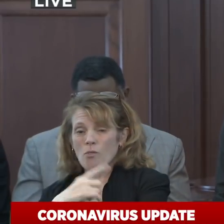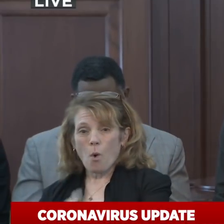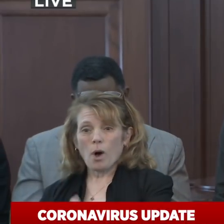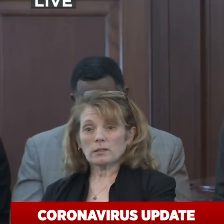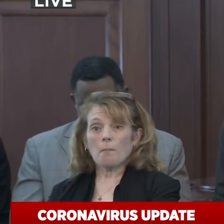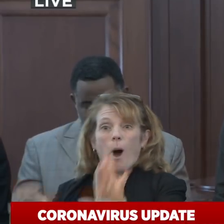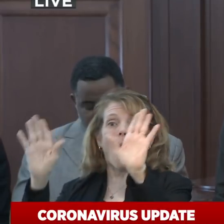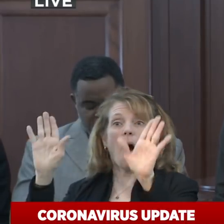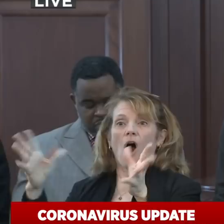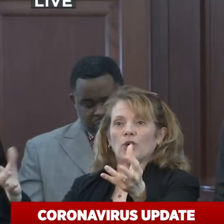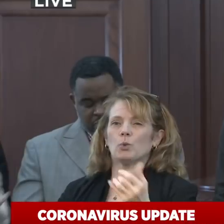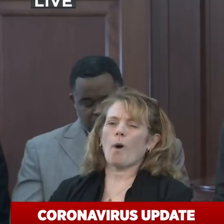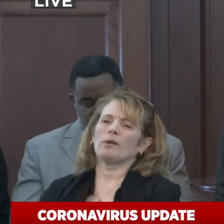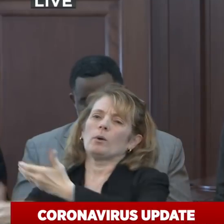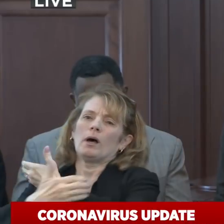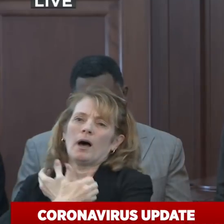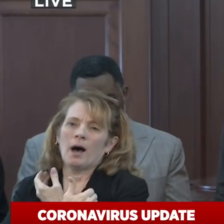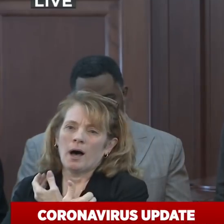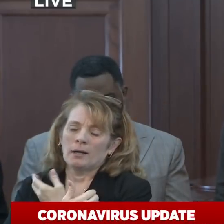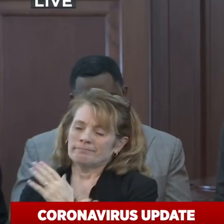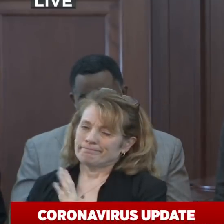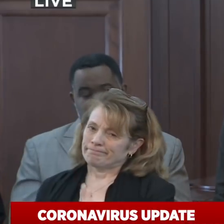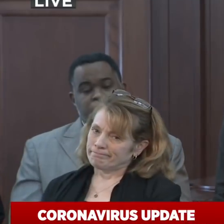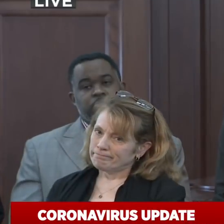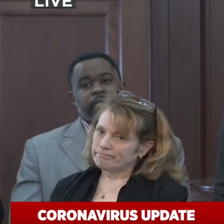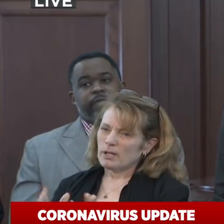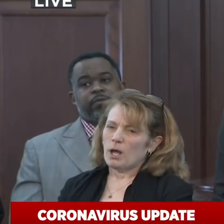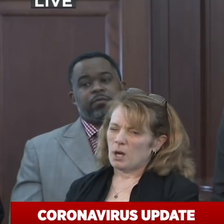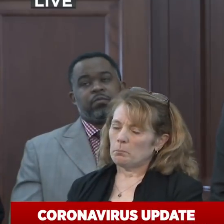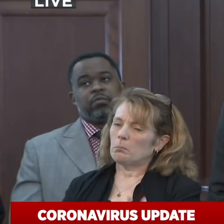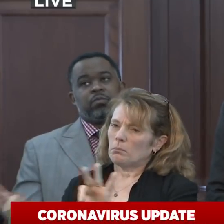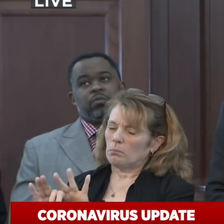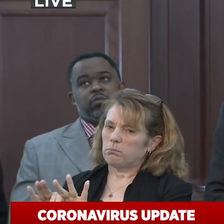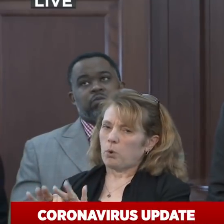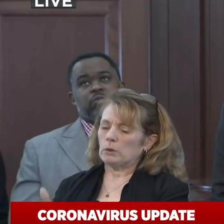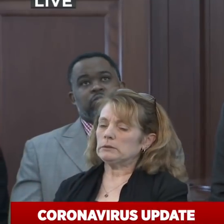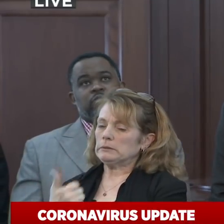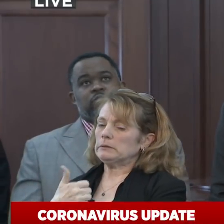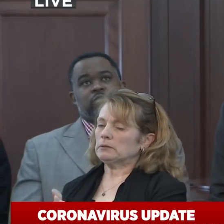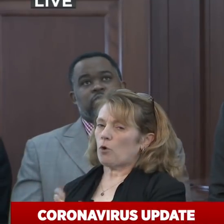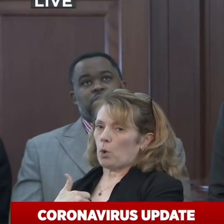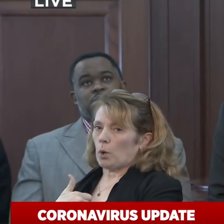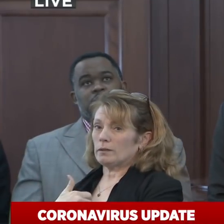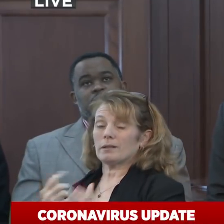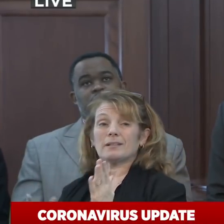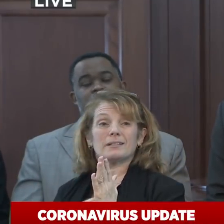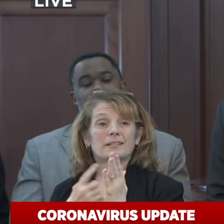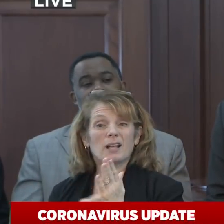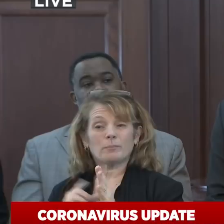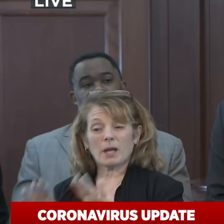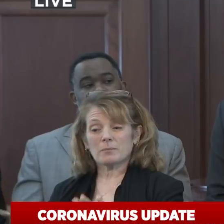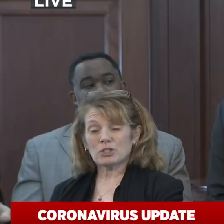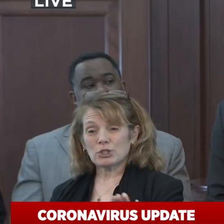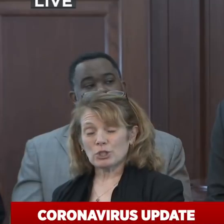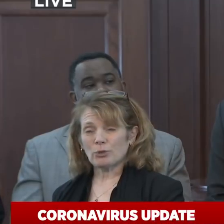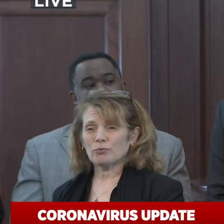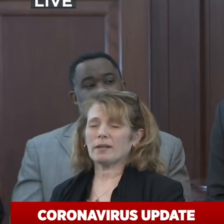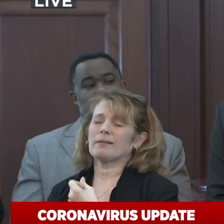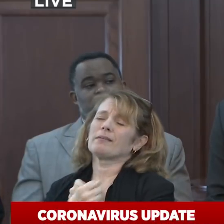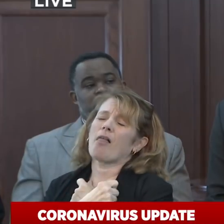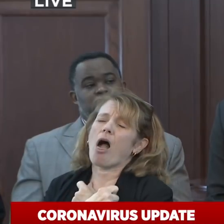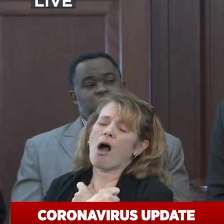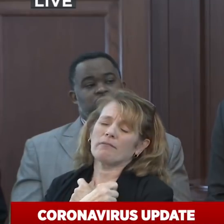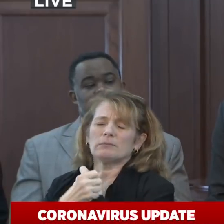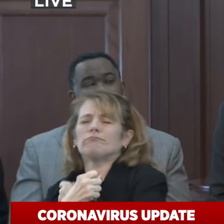our temples, you want to embrace them. And it's important that we just don't do that. Sometimes the kids have problems because they just love to hug one